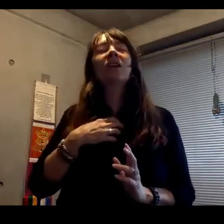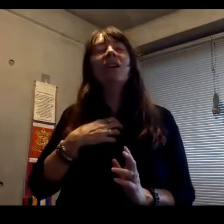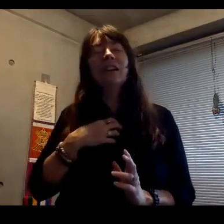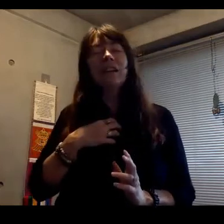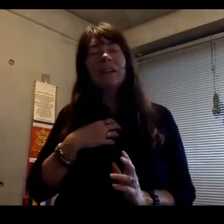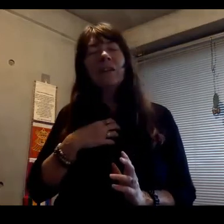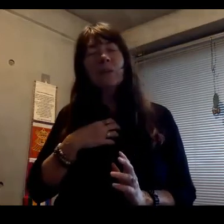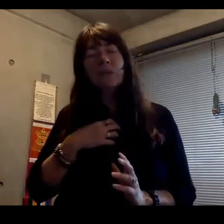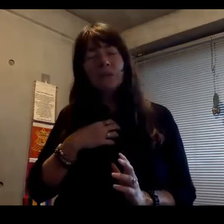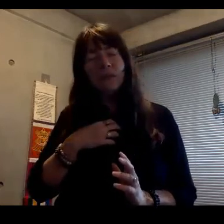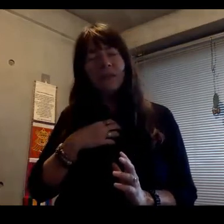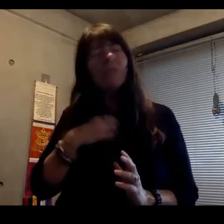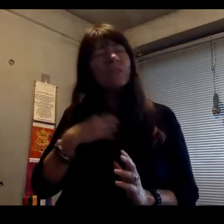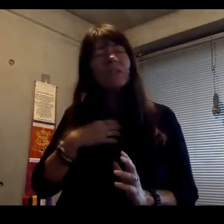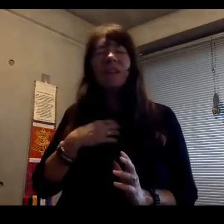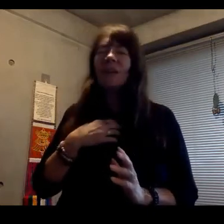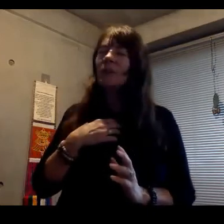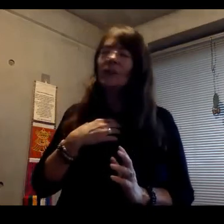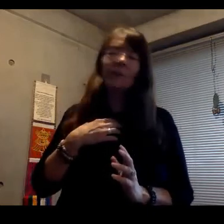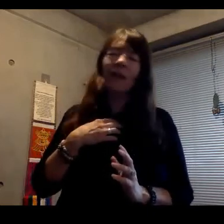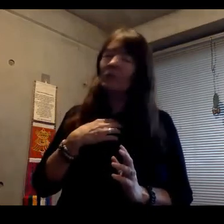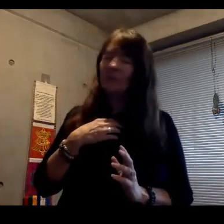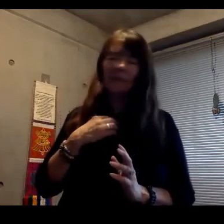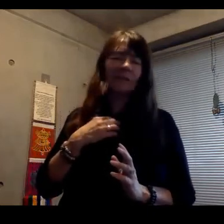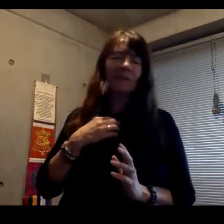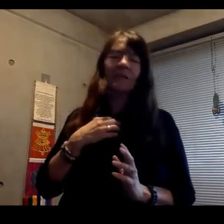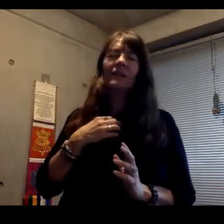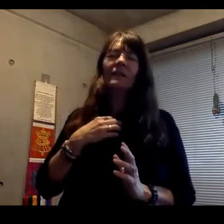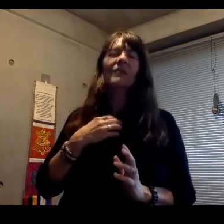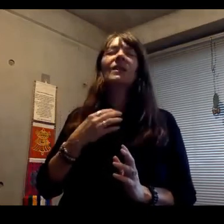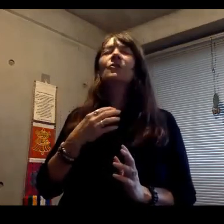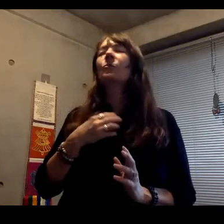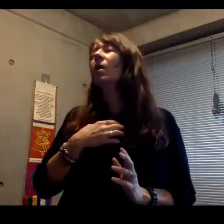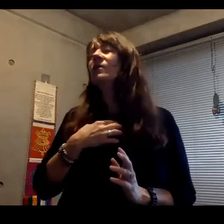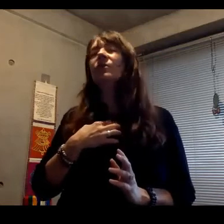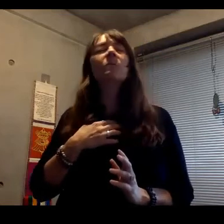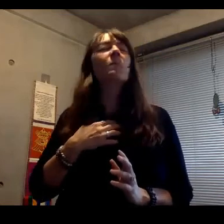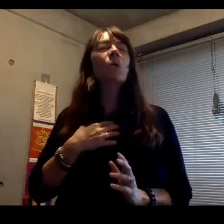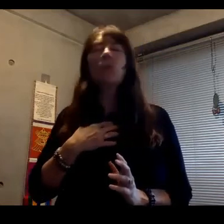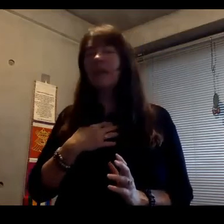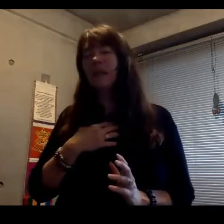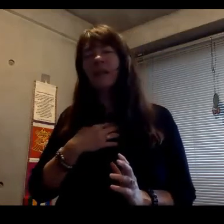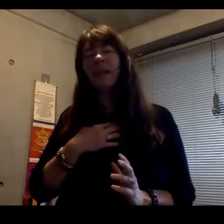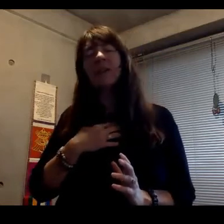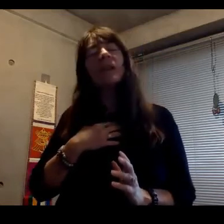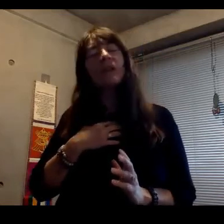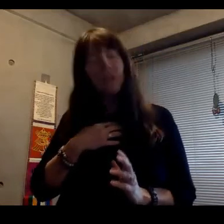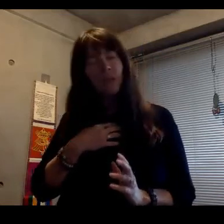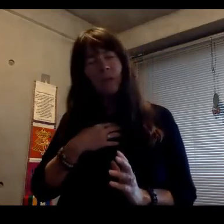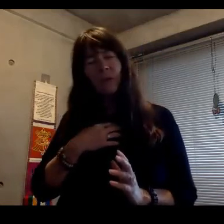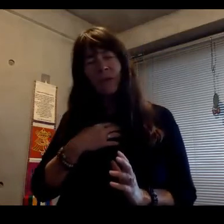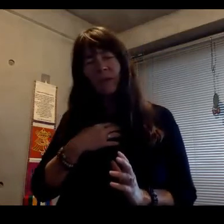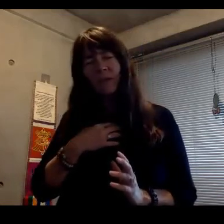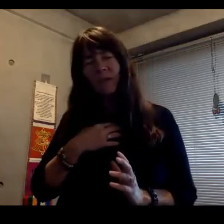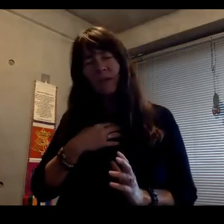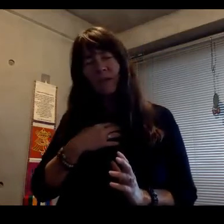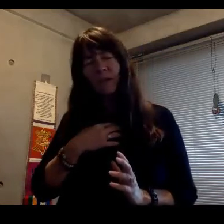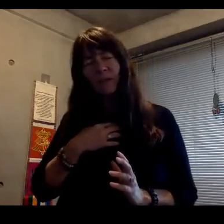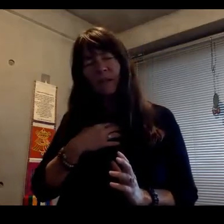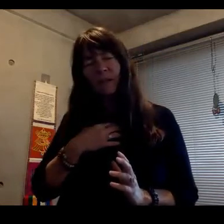If it's your calling, you will do it. If it's the thing you can't resist, that draws you more than anything else, then you will do